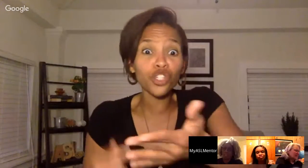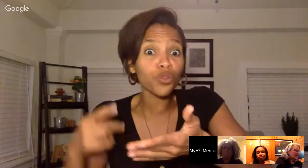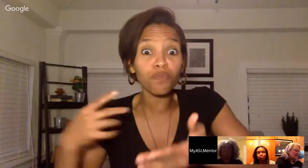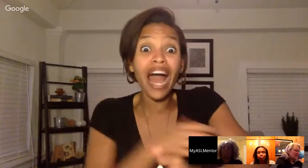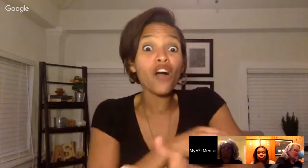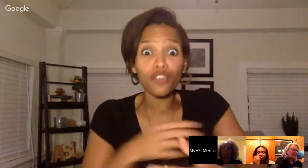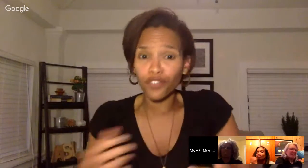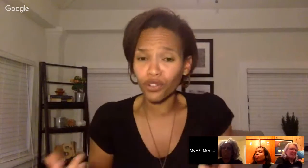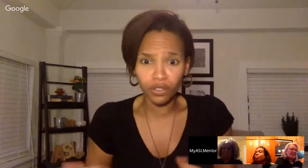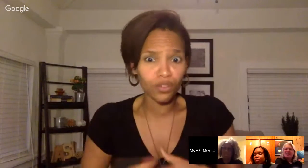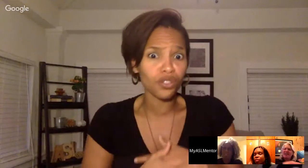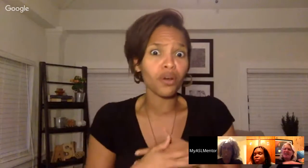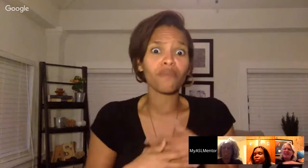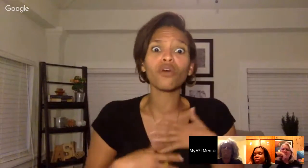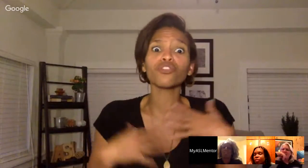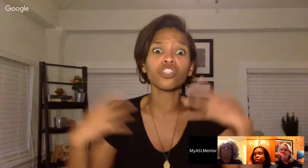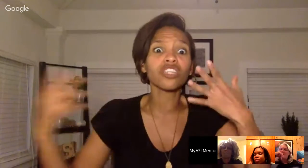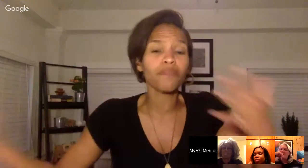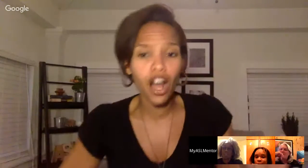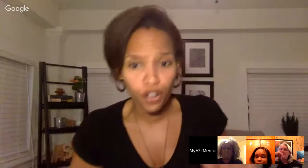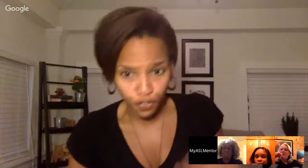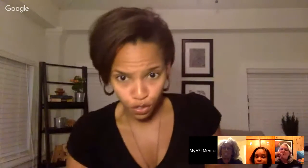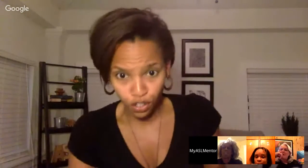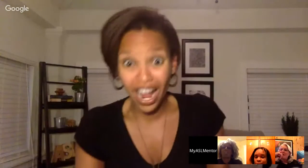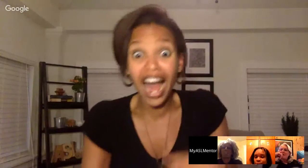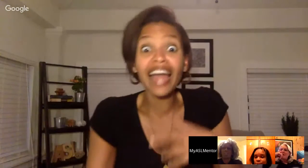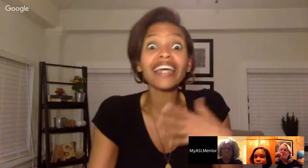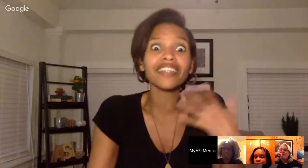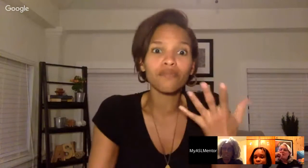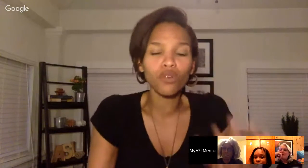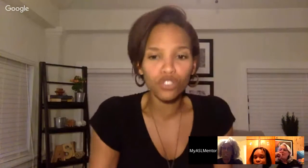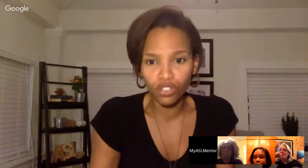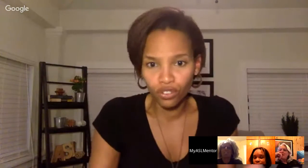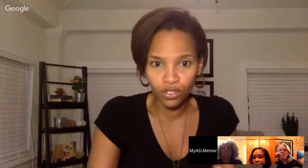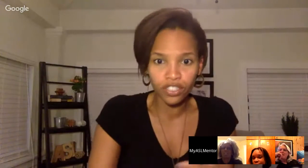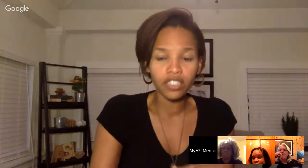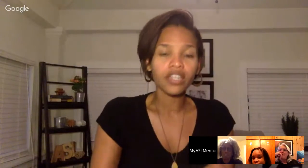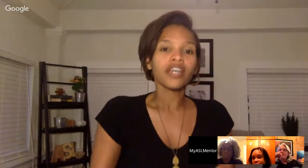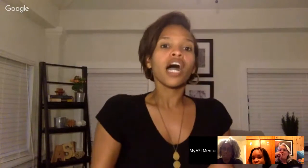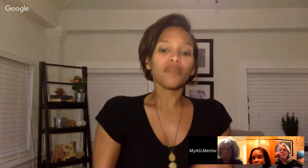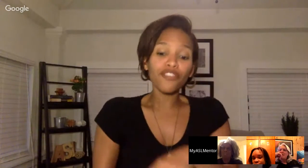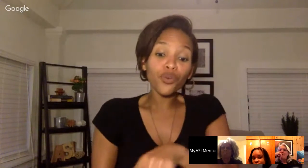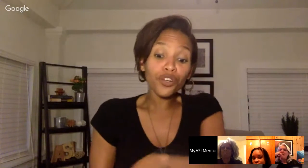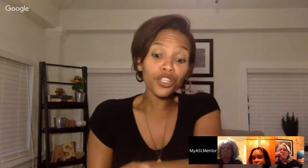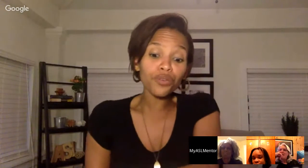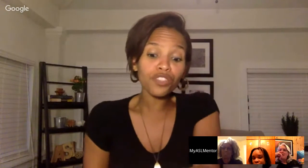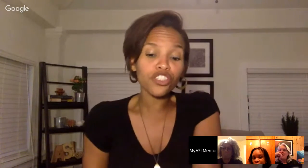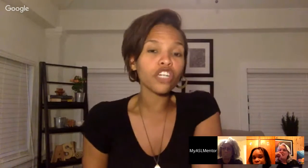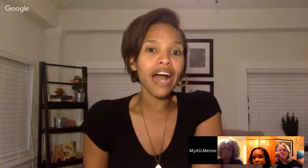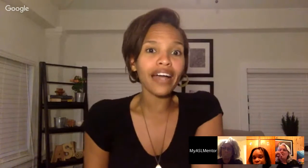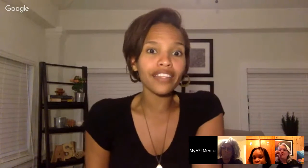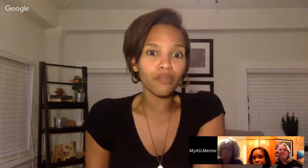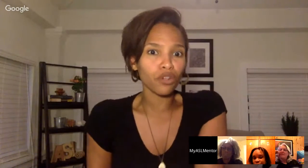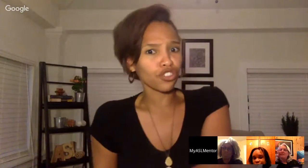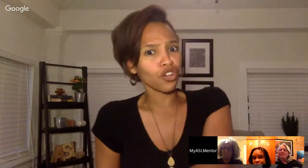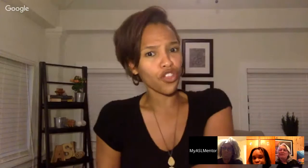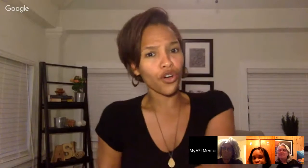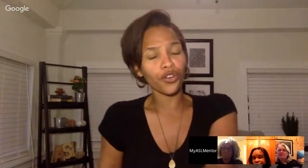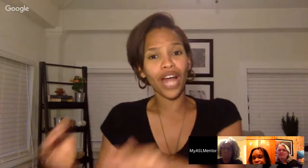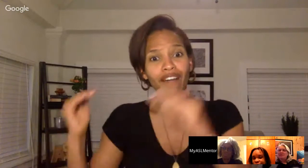use your word, powerful. It was emotionally powerful or highly emotional. Or if you were to use the term highly emotional, though, you'd